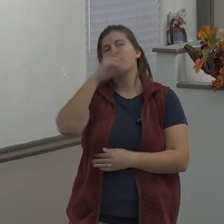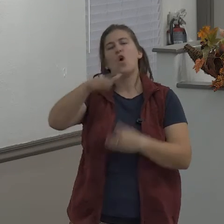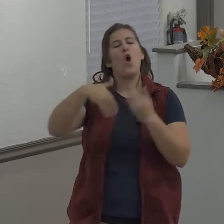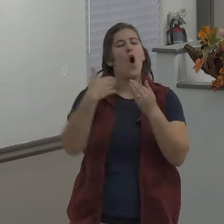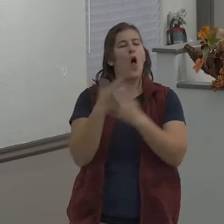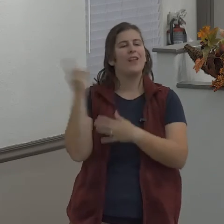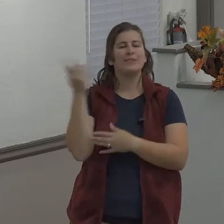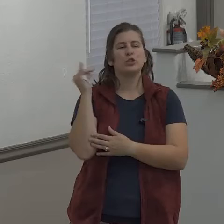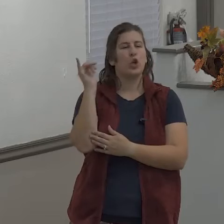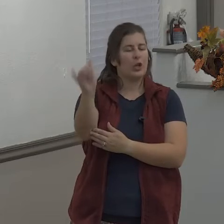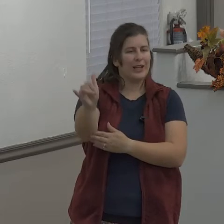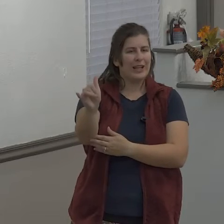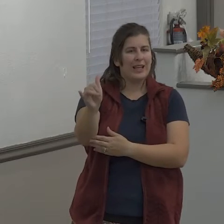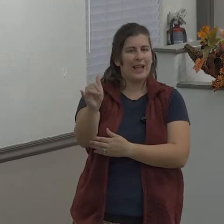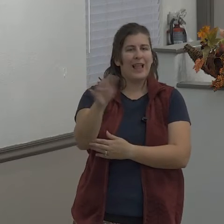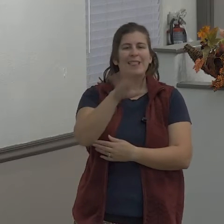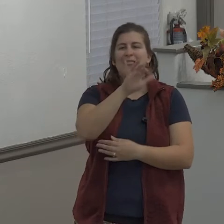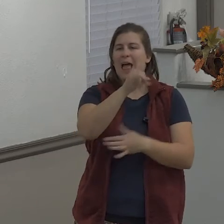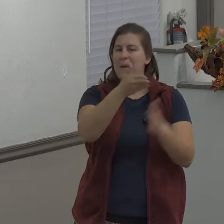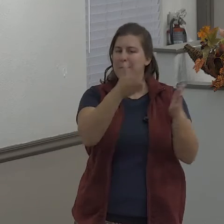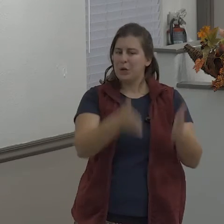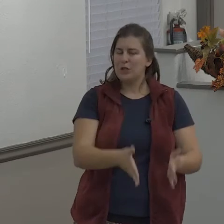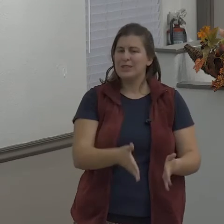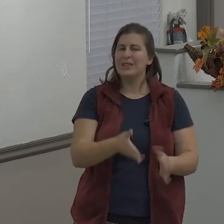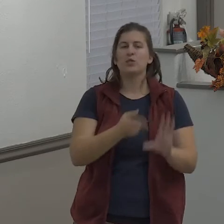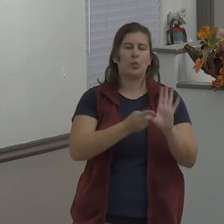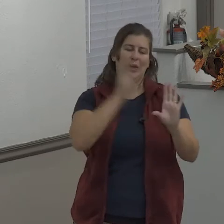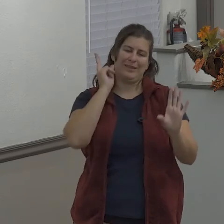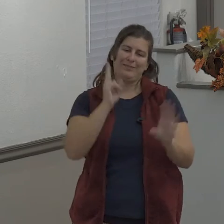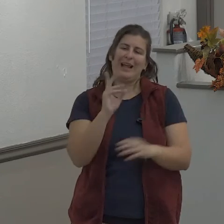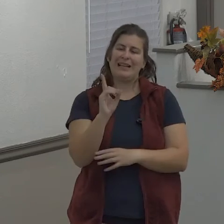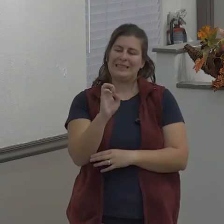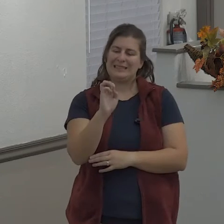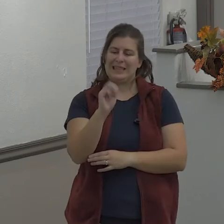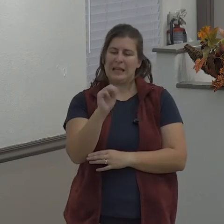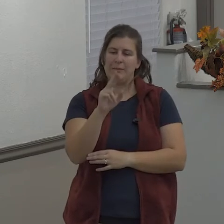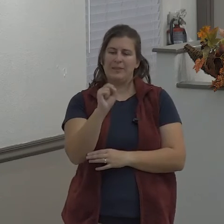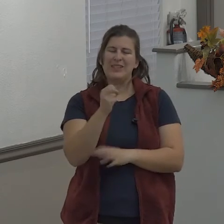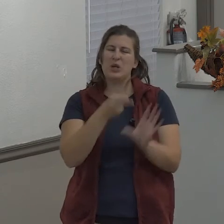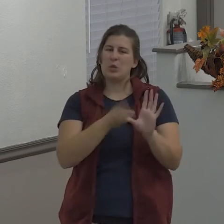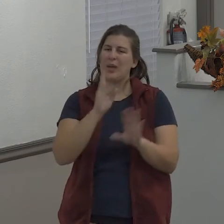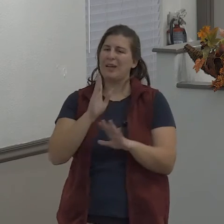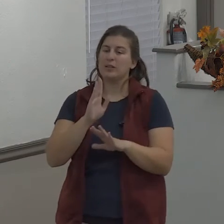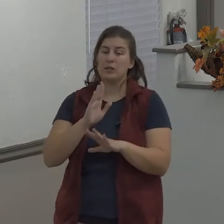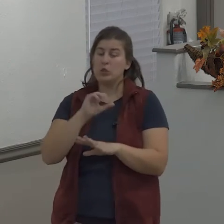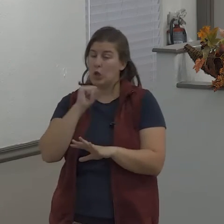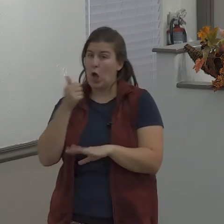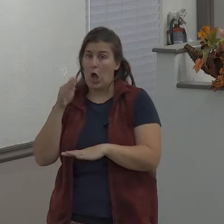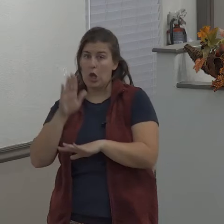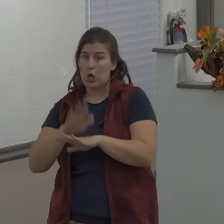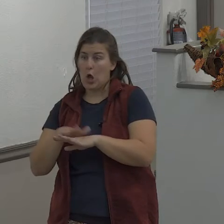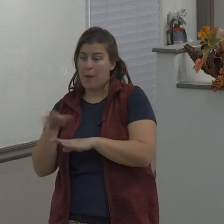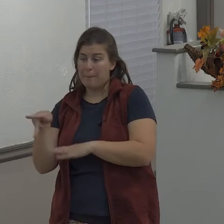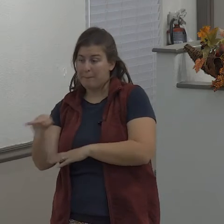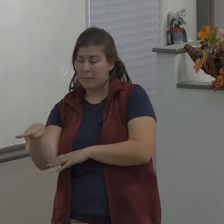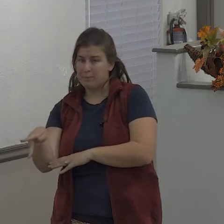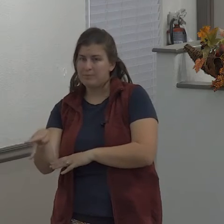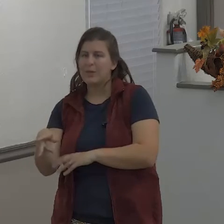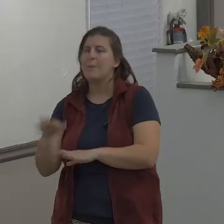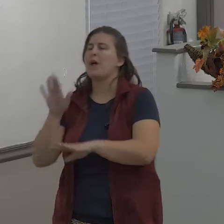eternity as the man who quit on God.